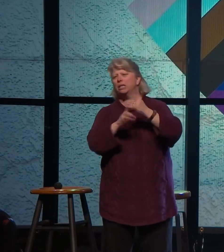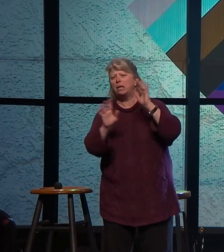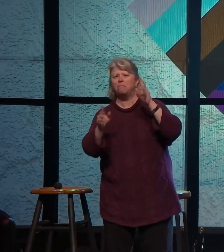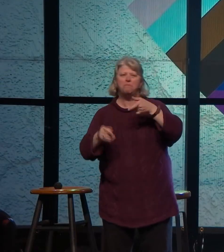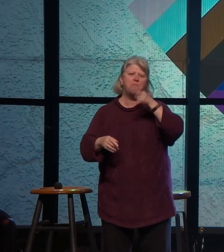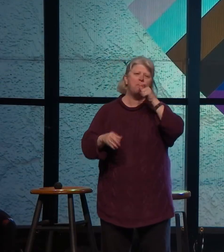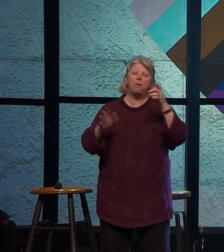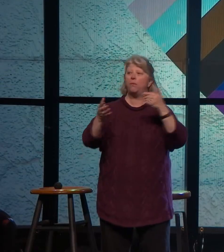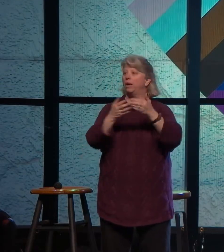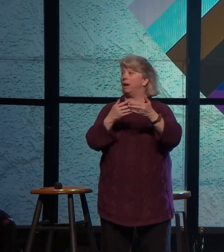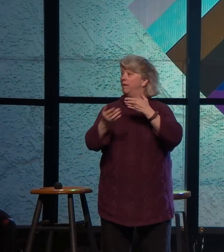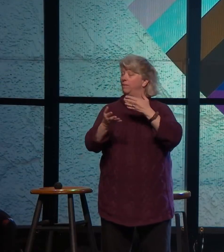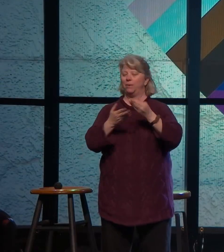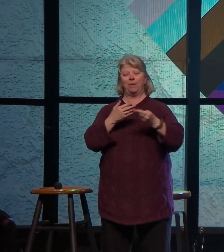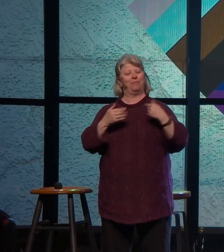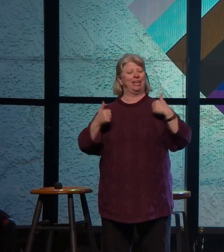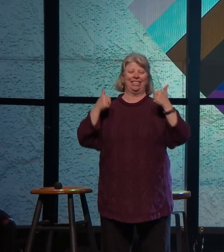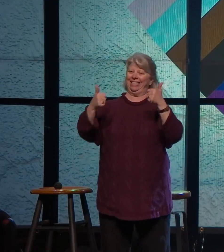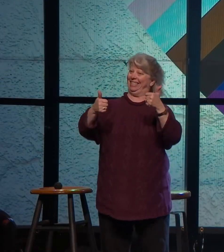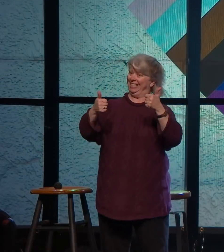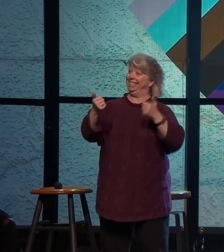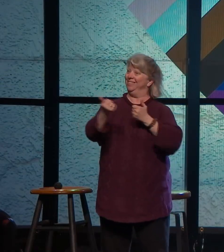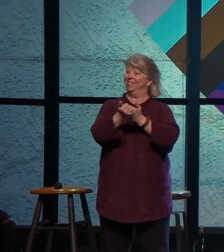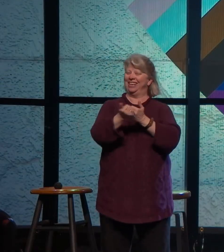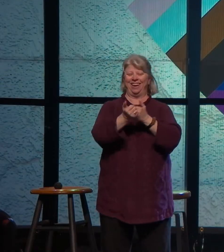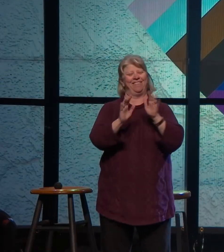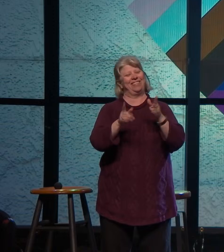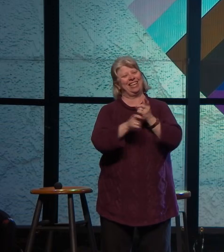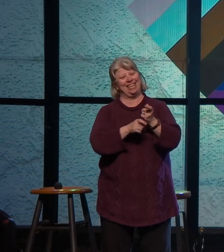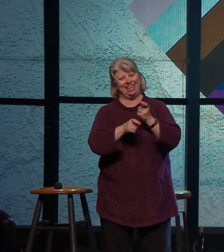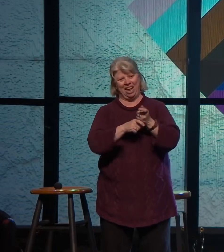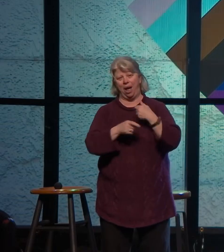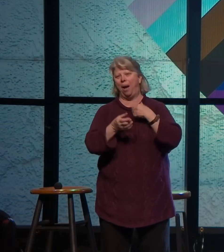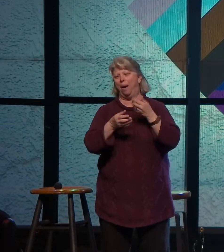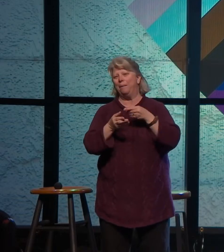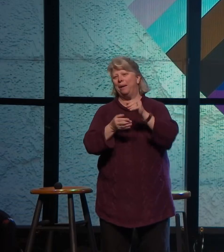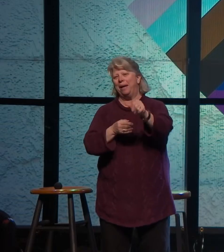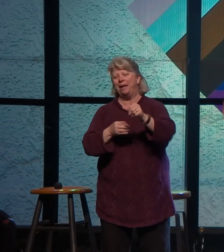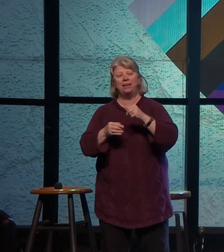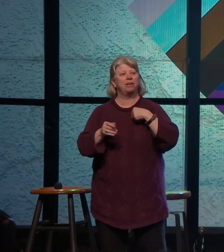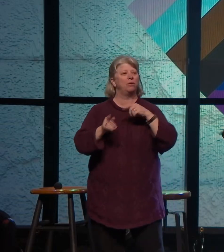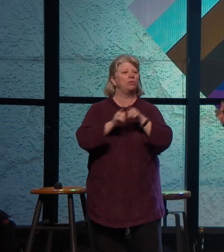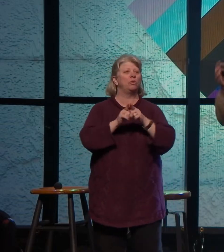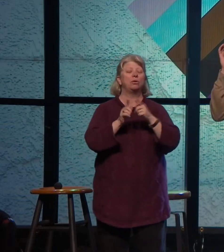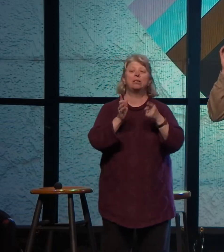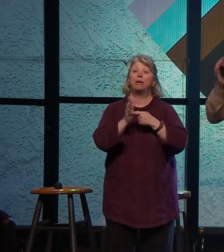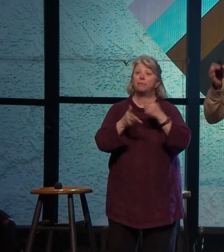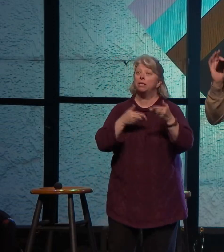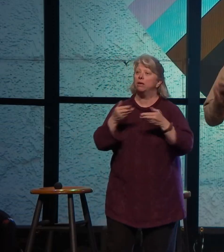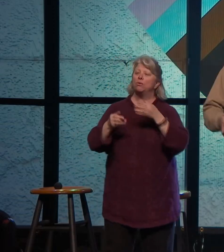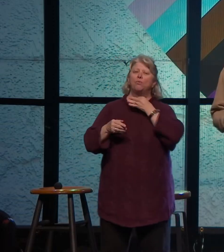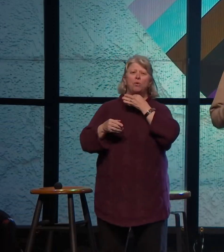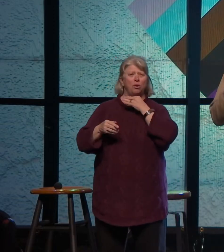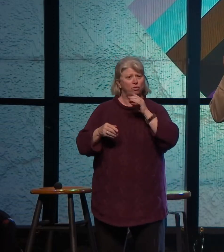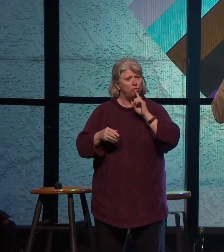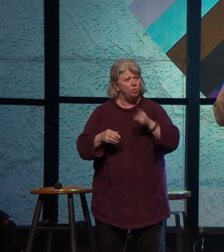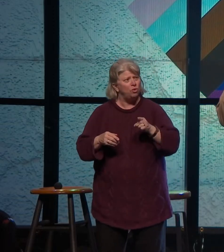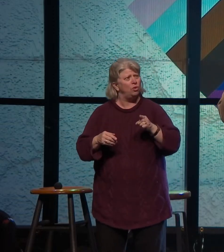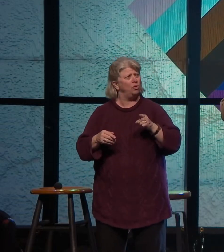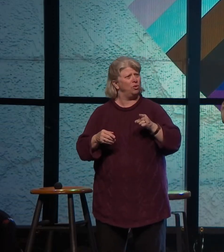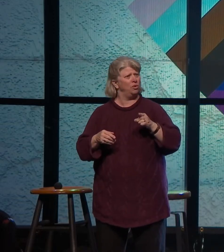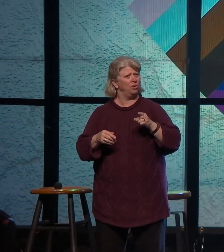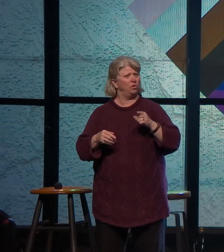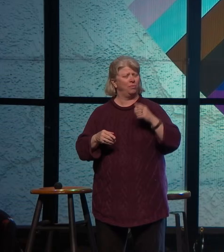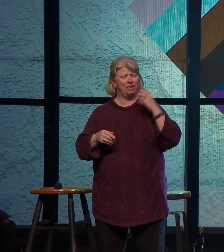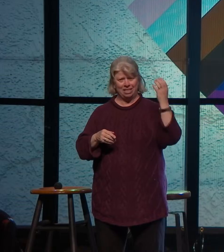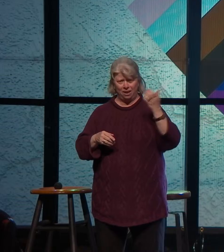you like to buy me, I'm there for, all right? No, it's on me. And sometimes guests wonder if that's really true, if it really is